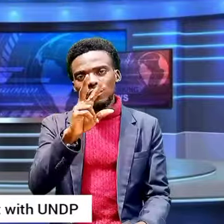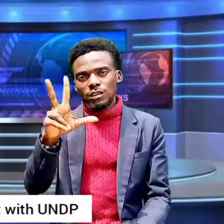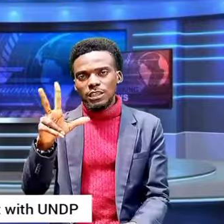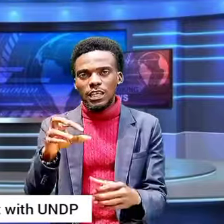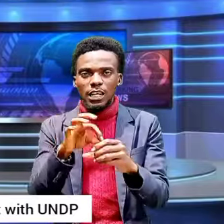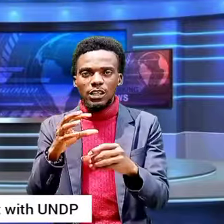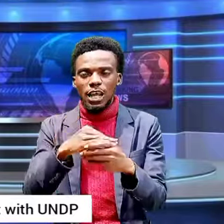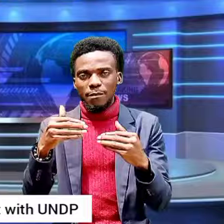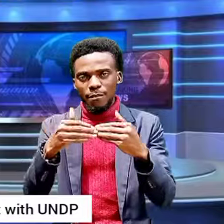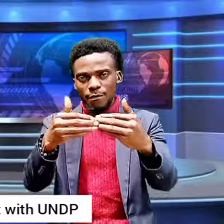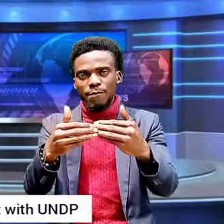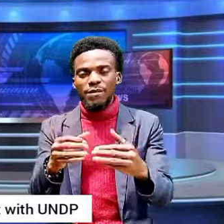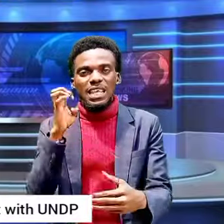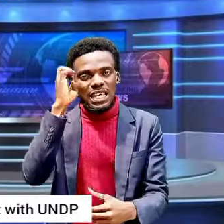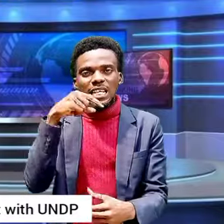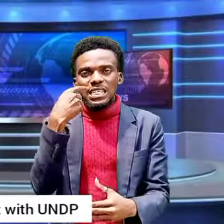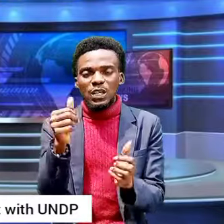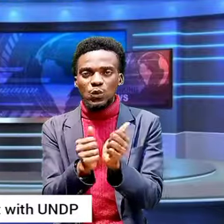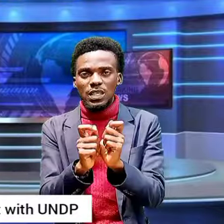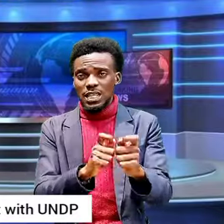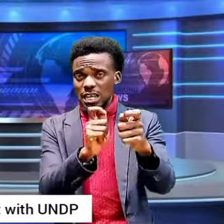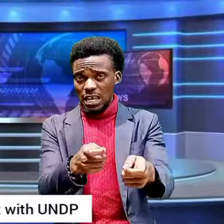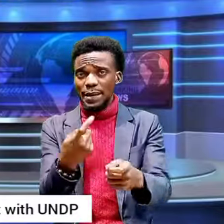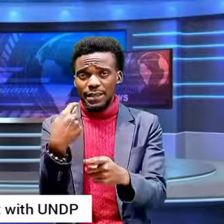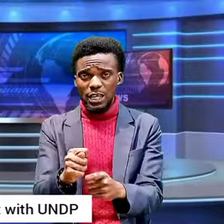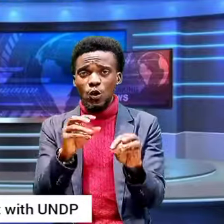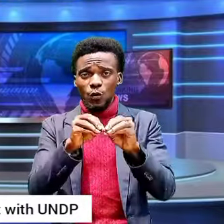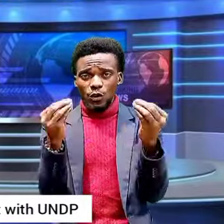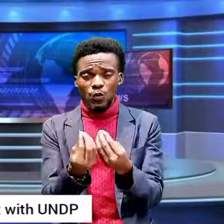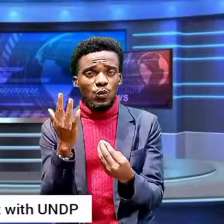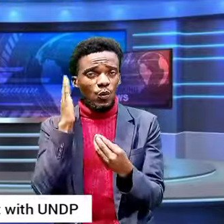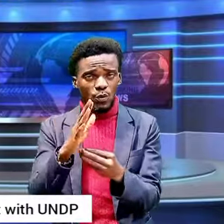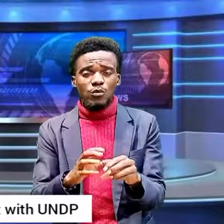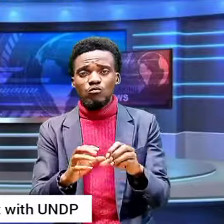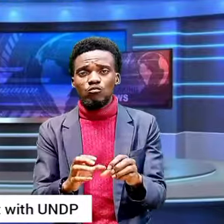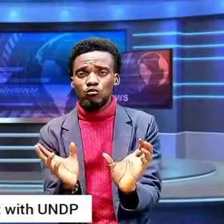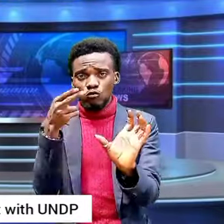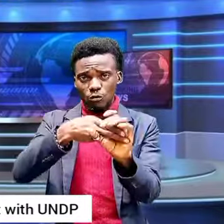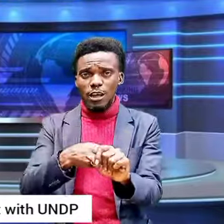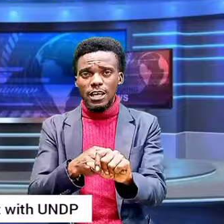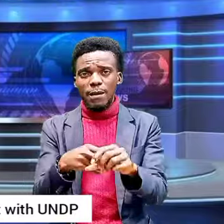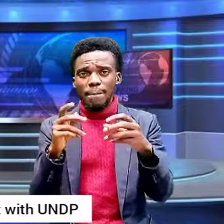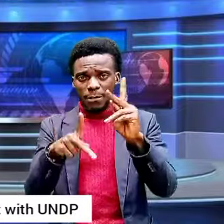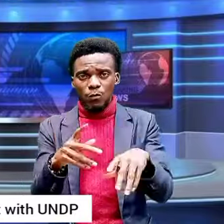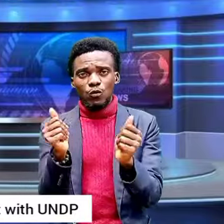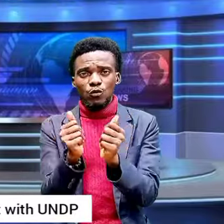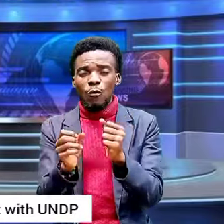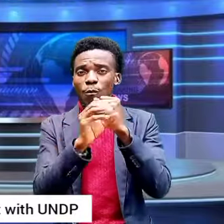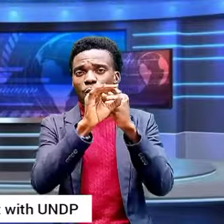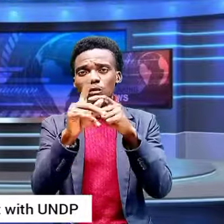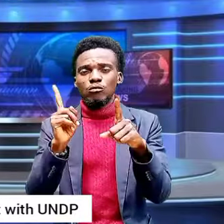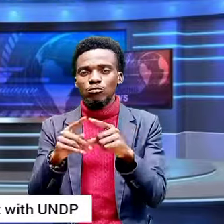and beyond. He said, with the grant, the organization will engage stakeholders through advocacy to